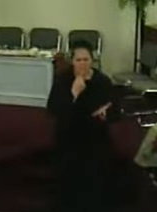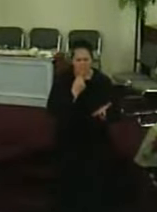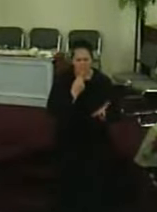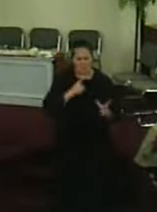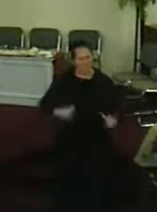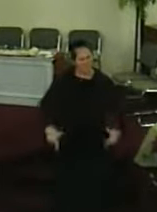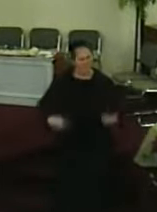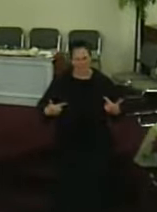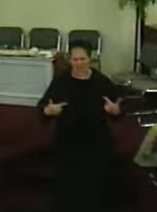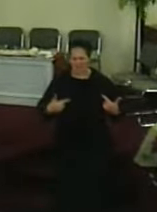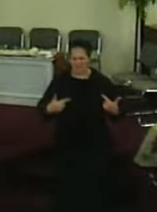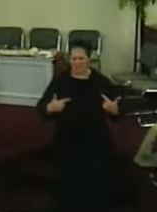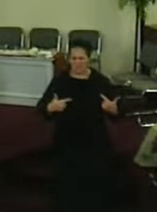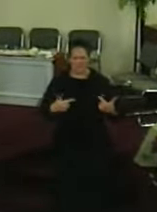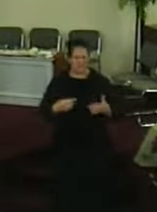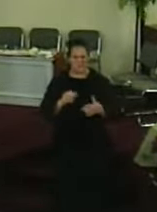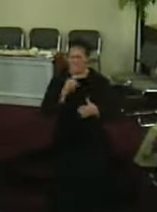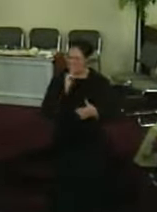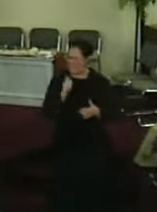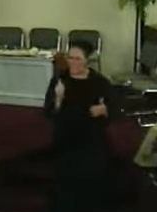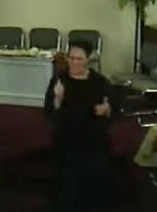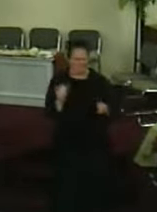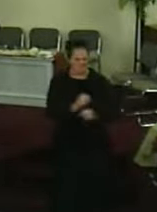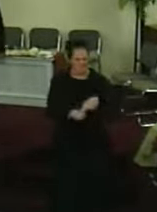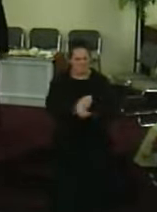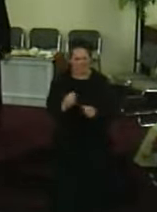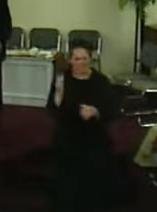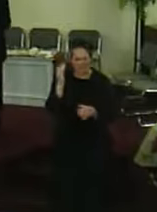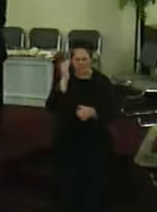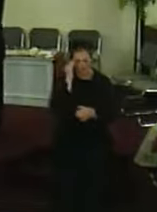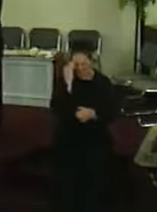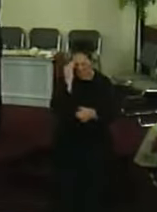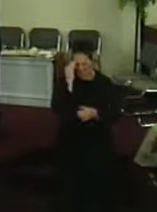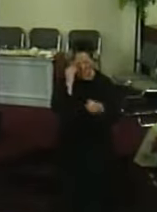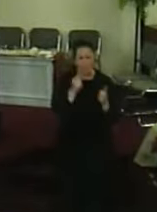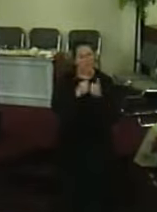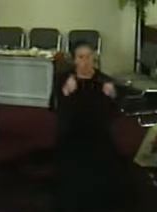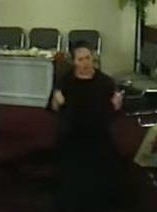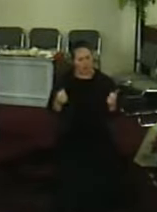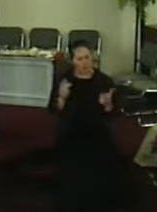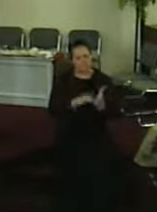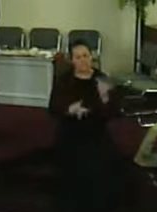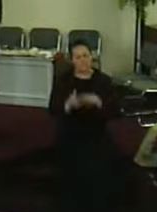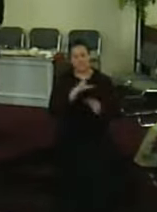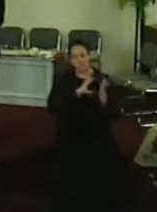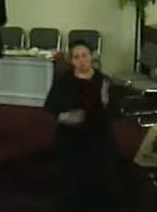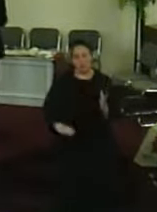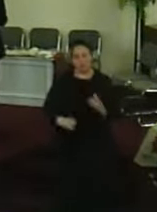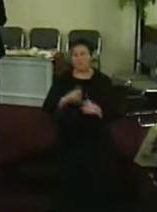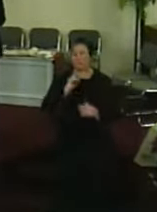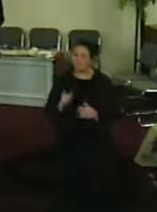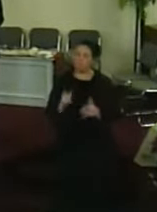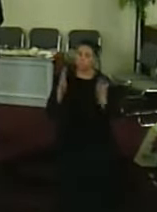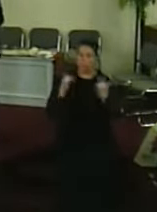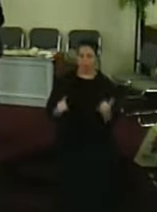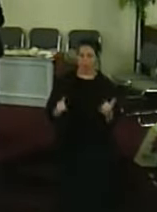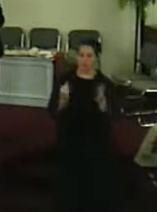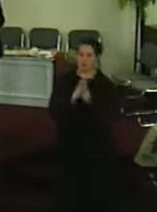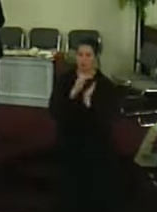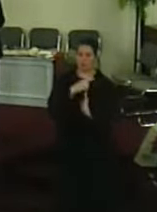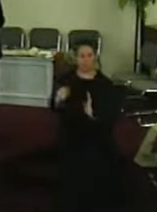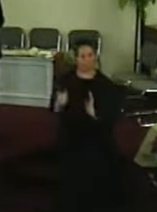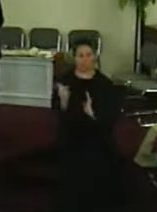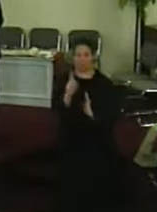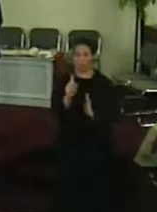That means life is never going to make sense without Jesus Christ. And so tonight I ask you, where are you